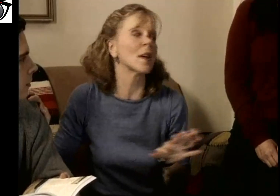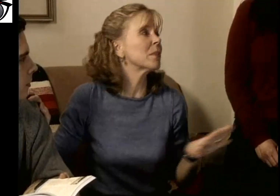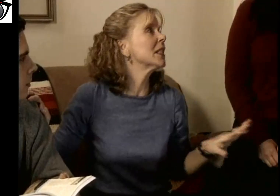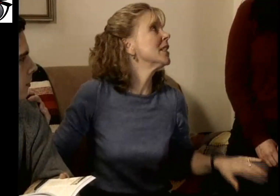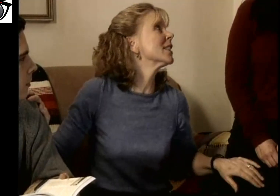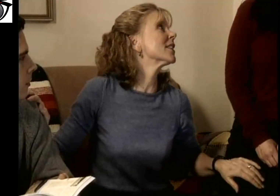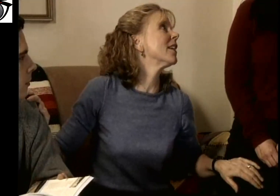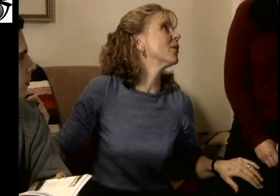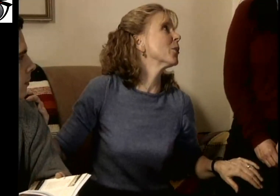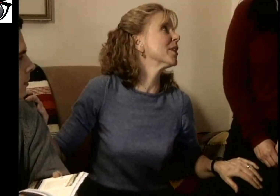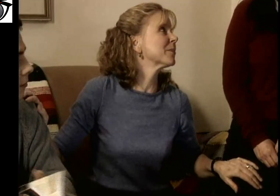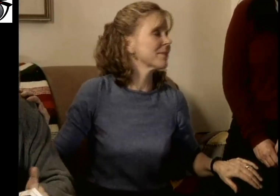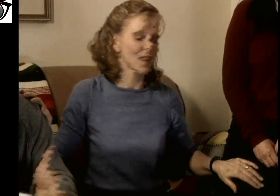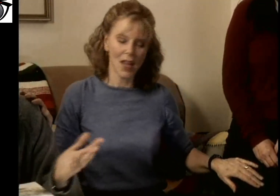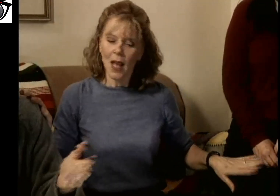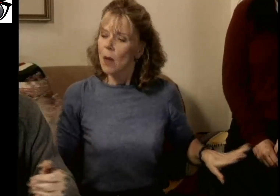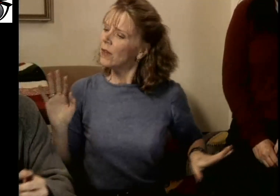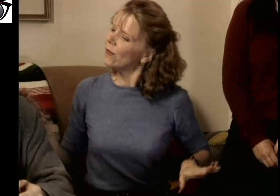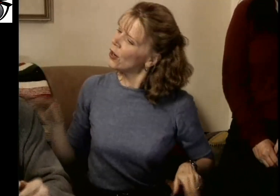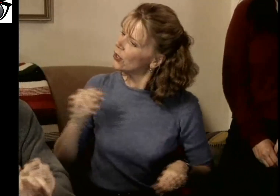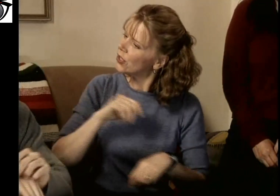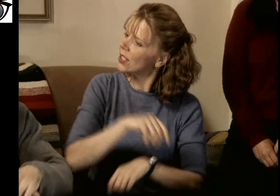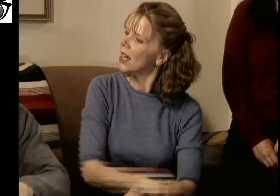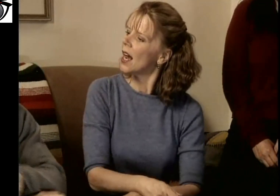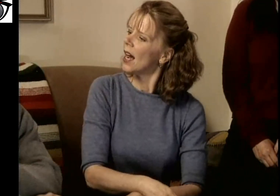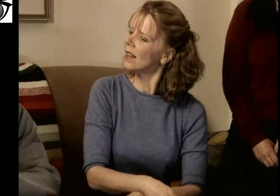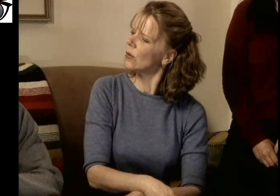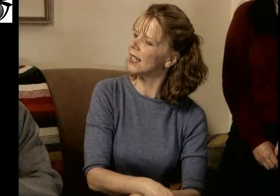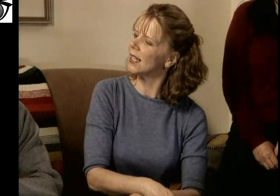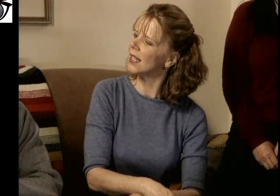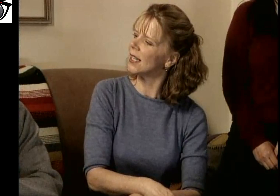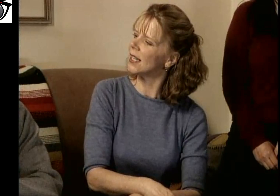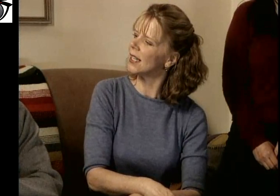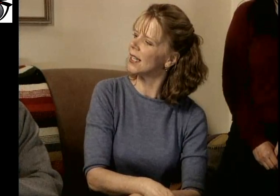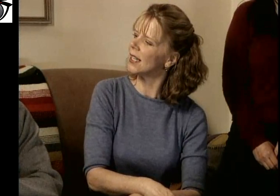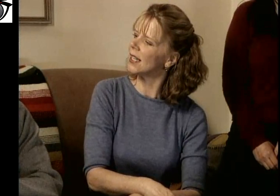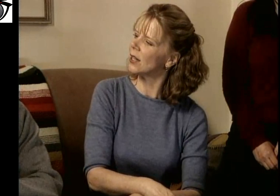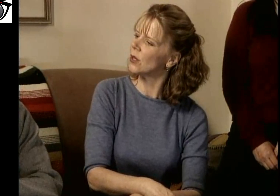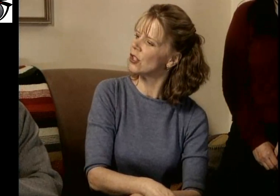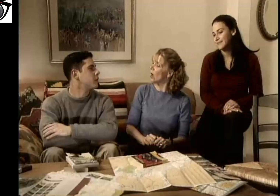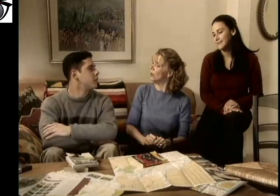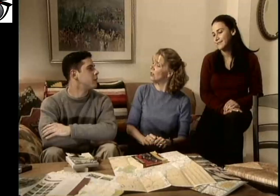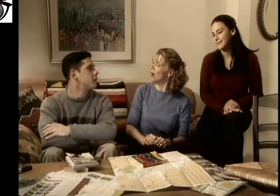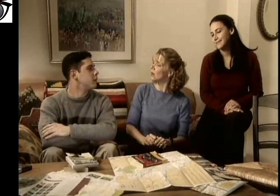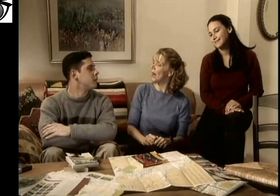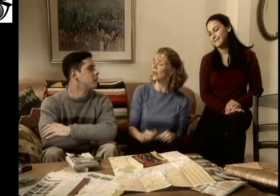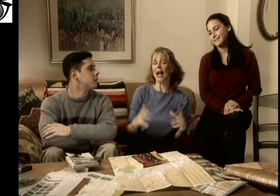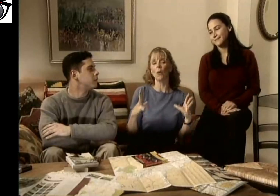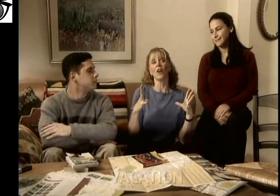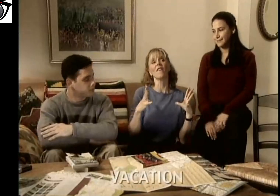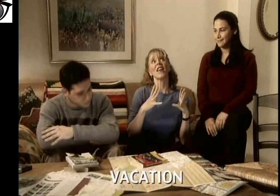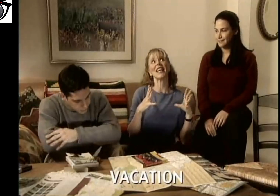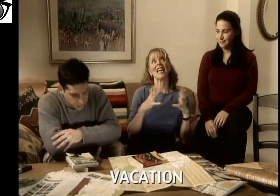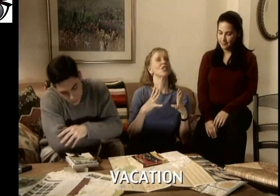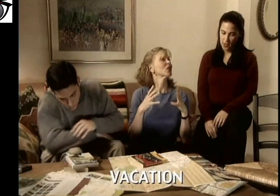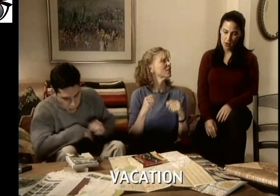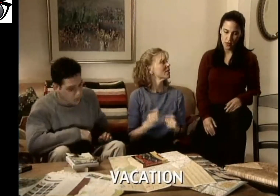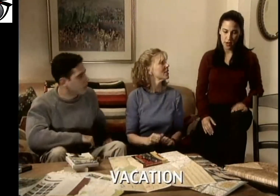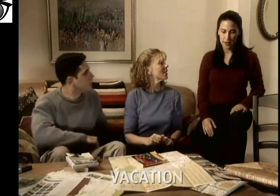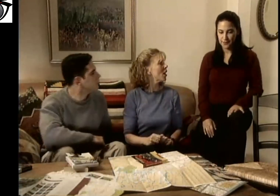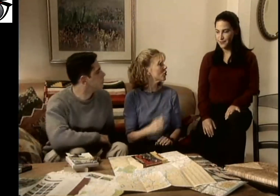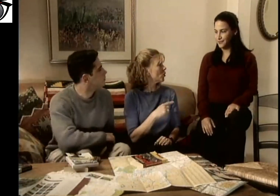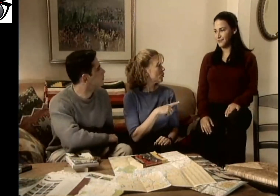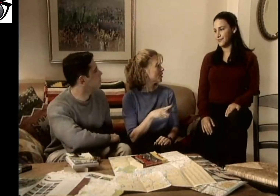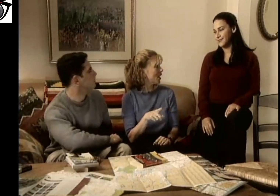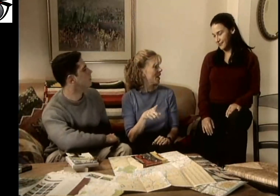vacation this year that pleases everyone. But first, I think we should practice our sign language while we talk about our